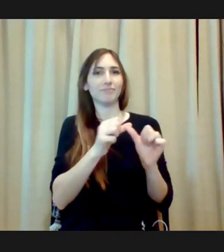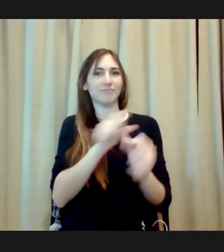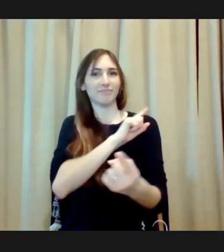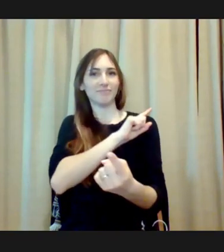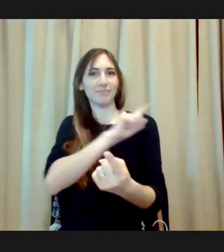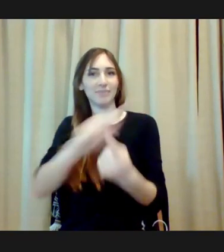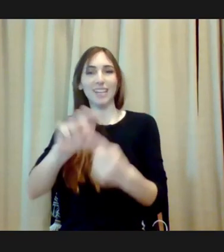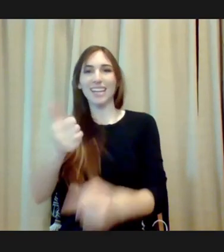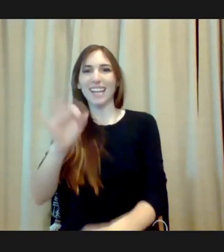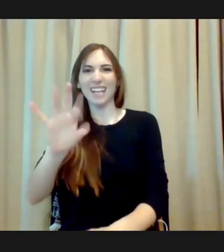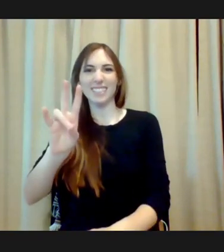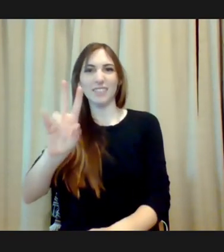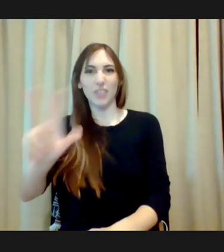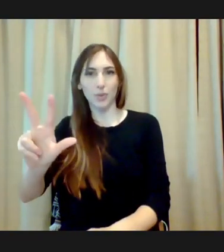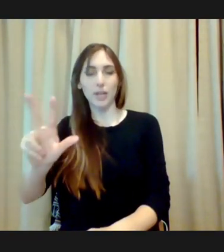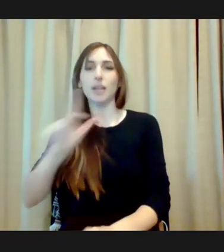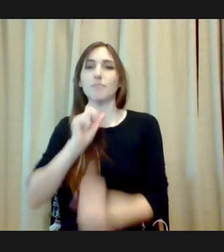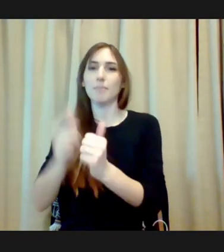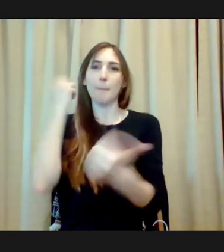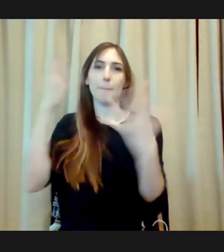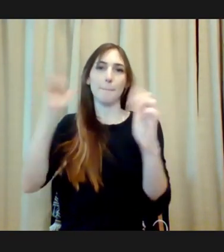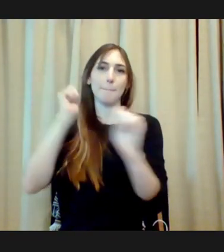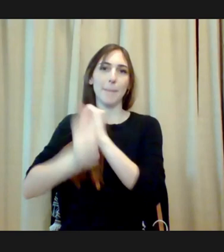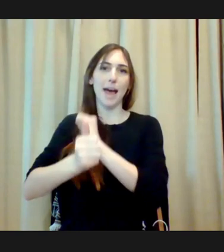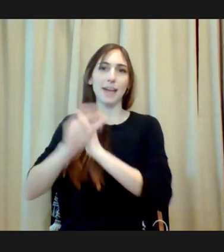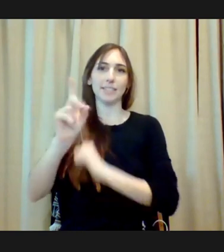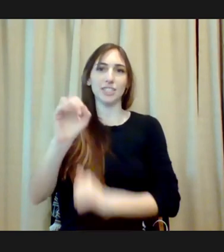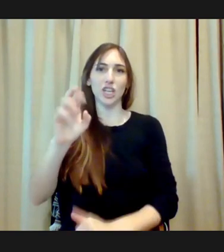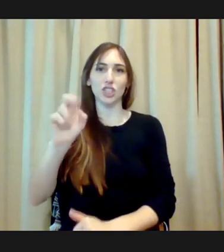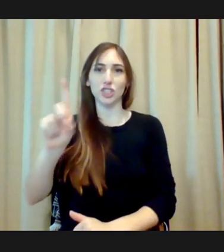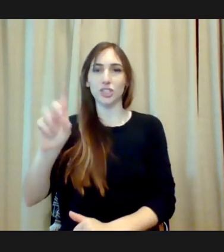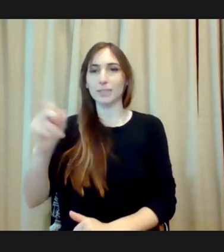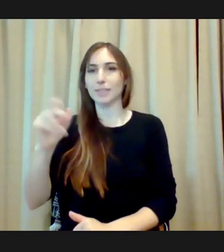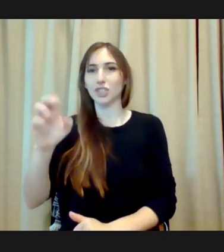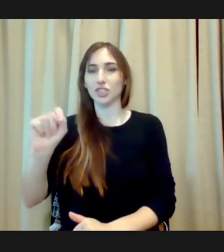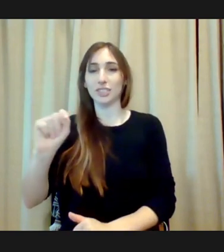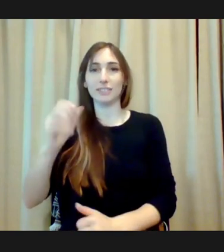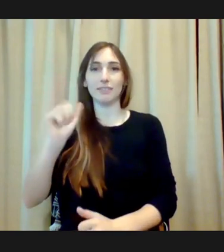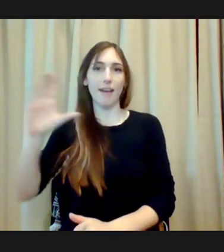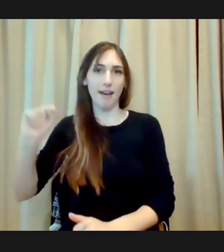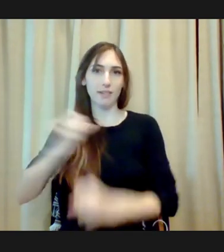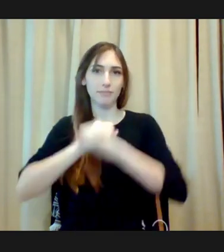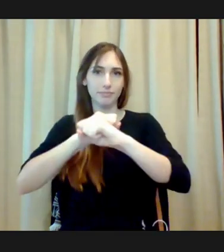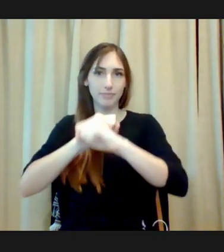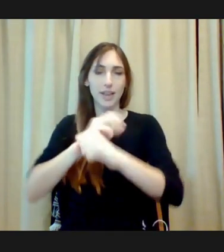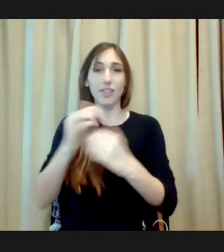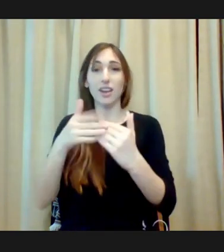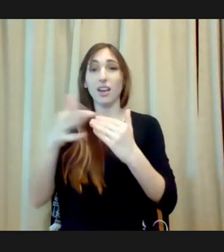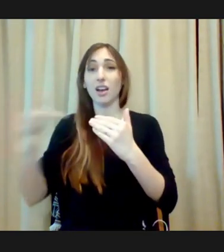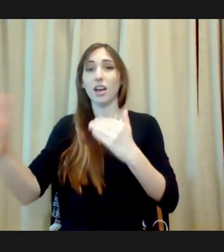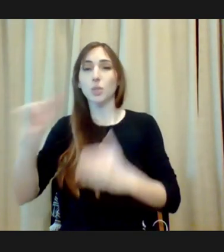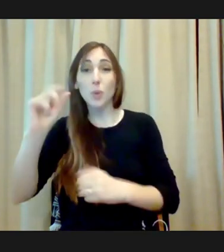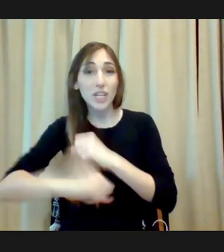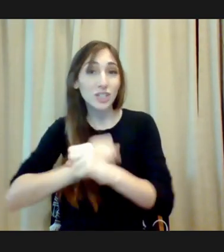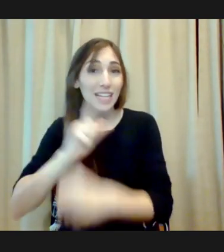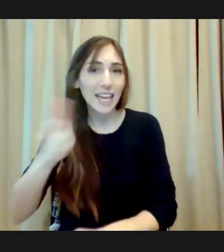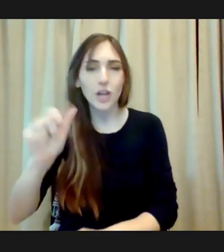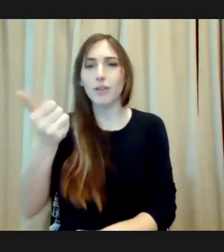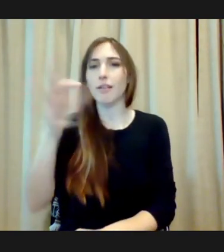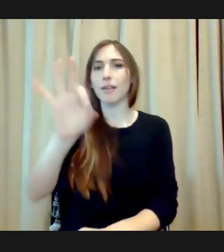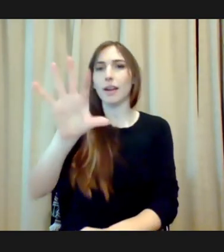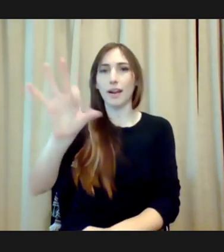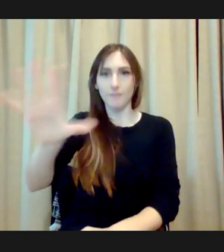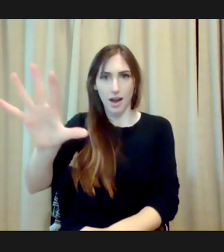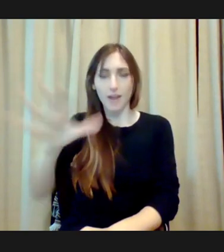Act and get them on the act. And then after they were on the act, it took another 20 years to get wolves reintroduced to Yellowstone. And then